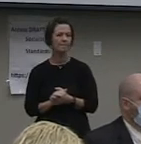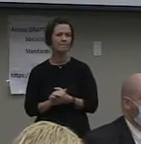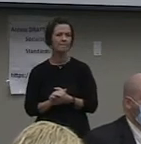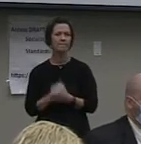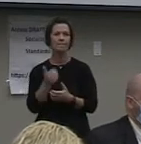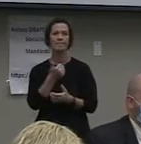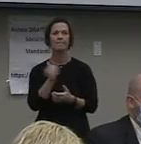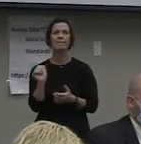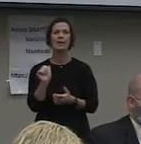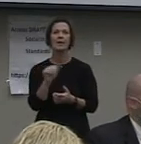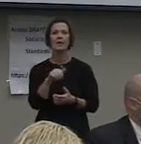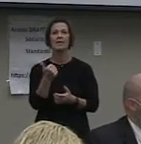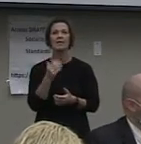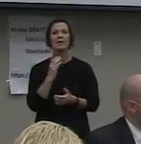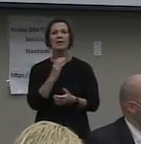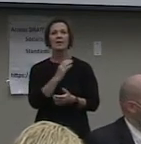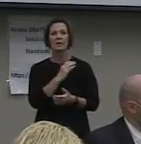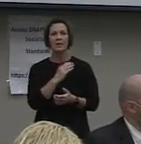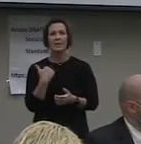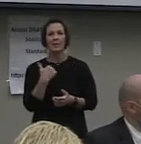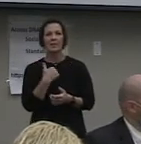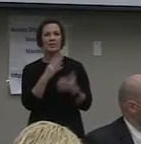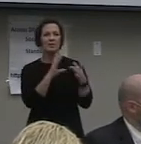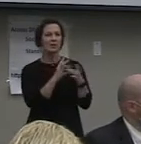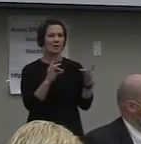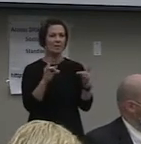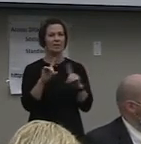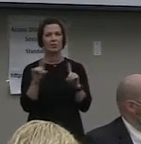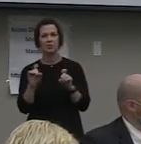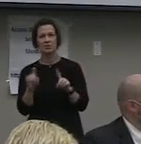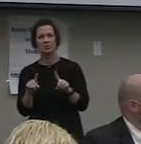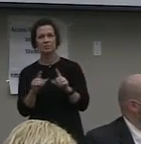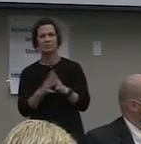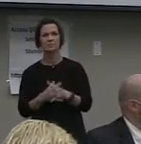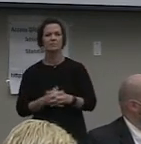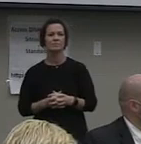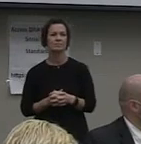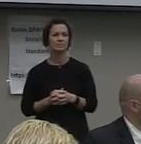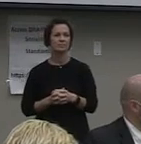Do any other committee members have comments or questions?